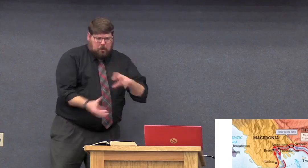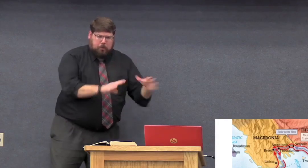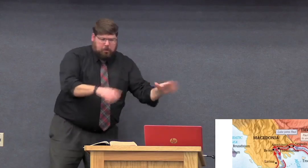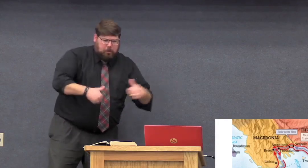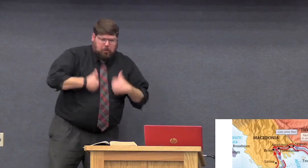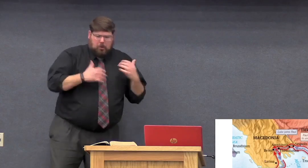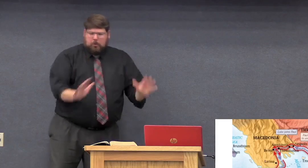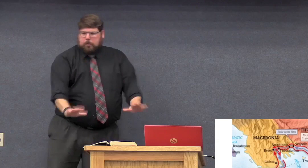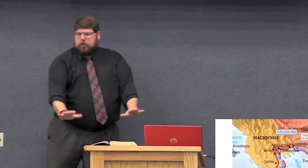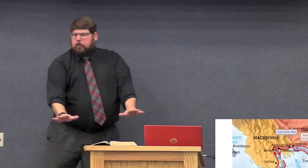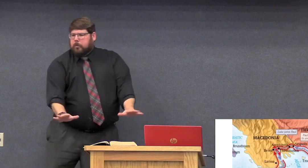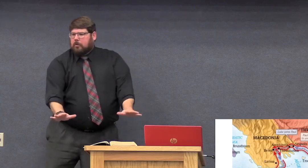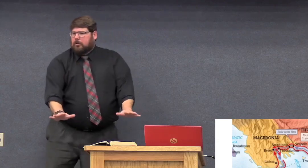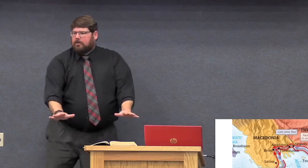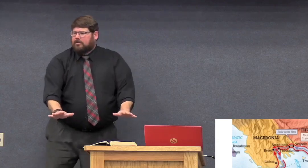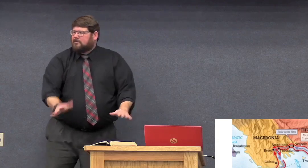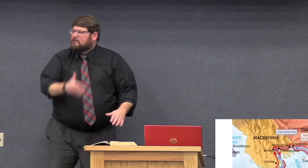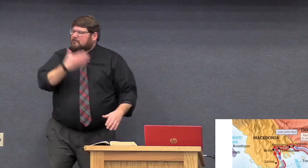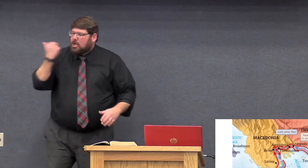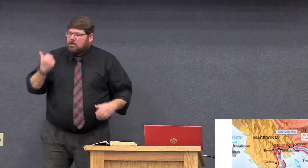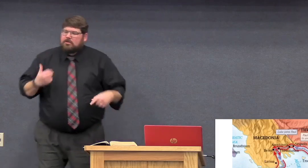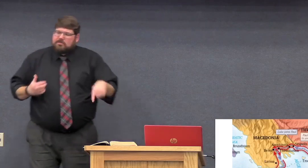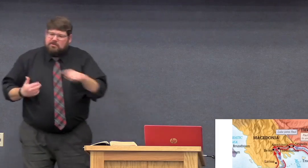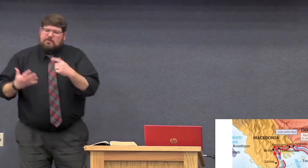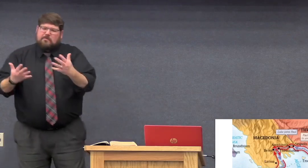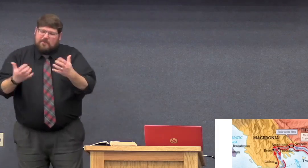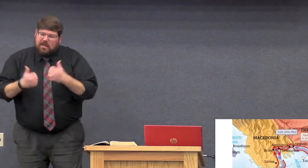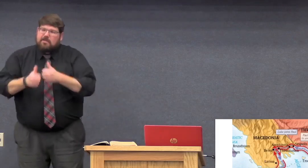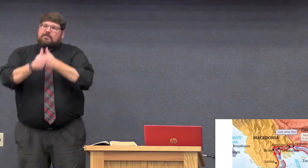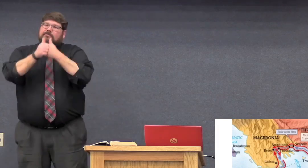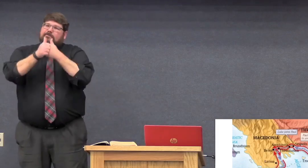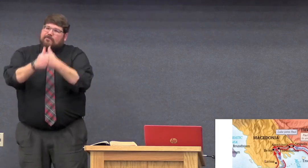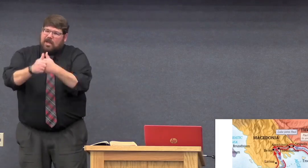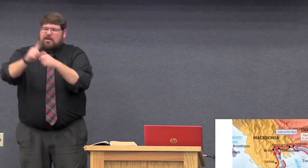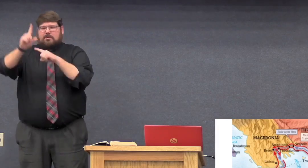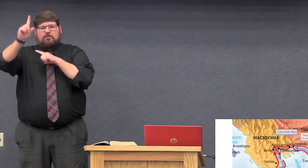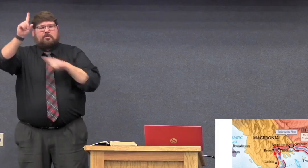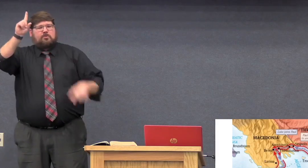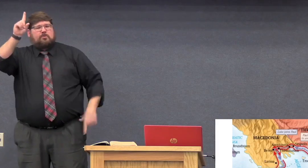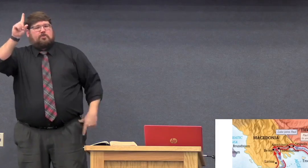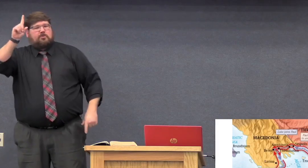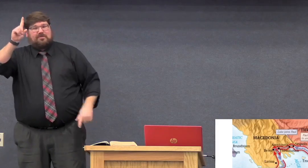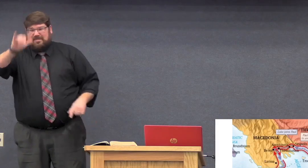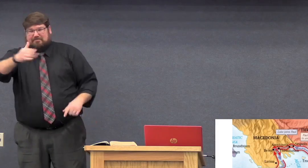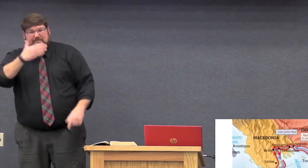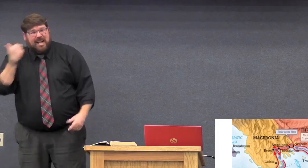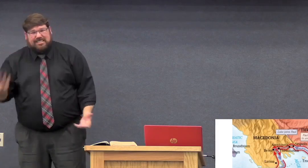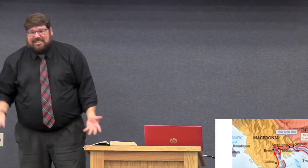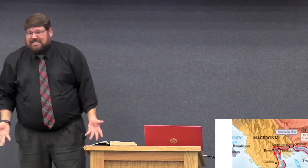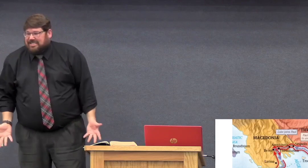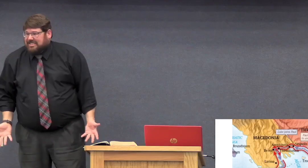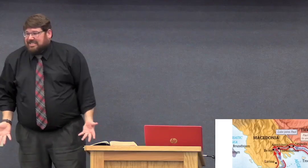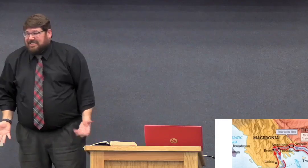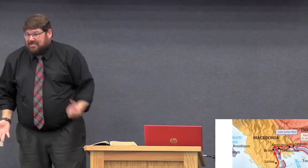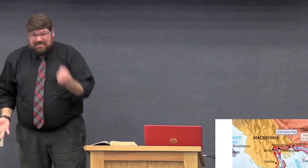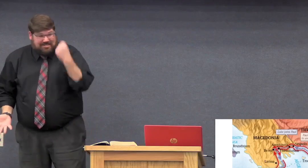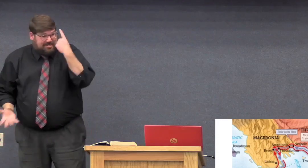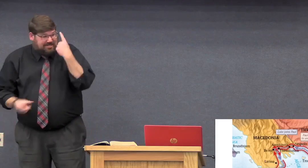have conflict, don't come to that church because it'll mess up with your life. No, we want to be a church that follows the Lord. That's